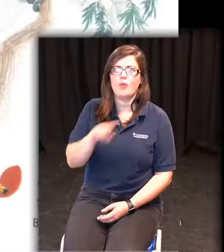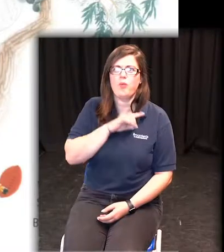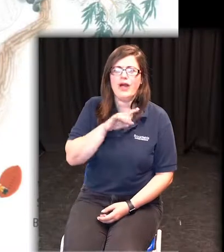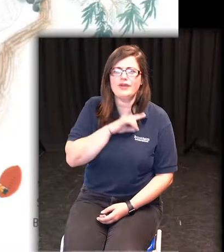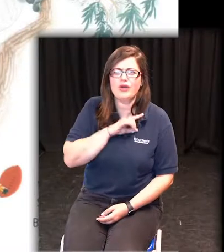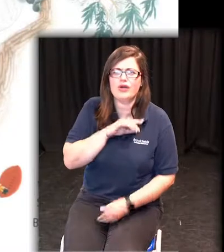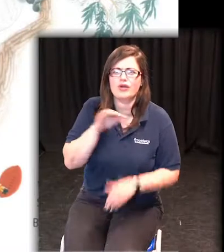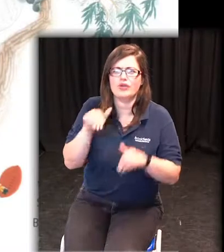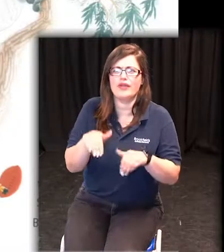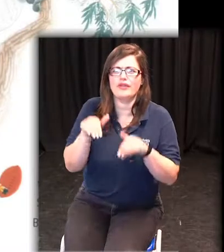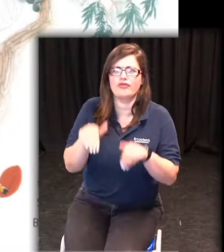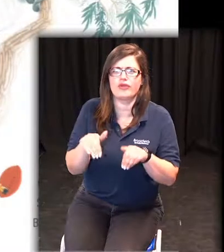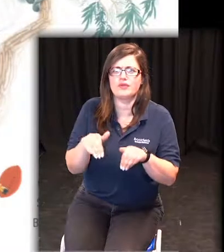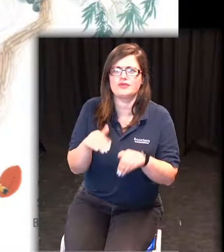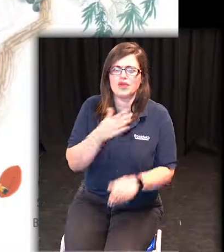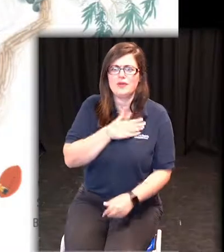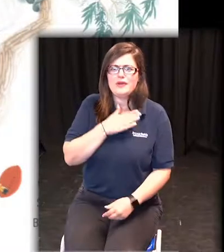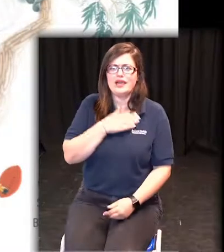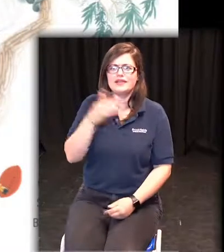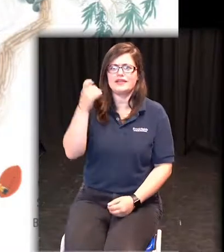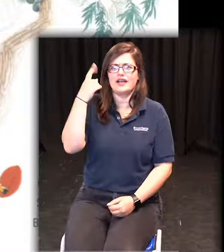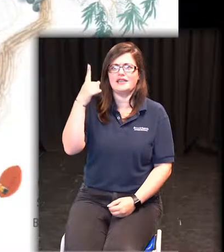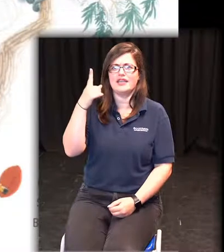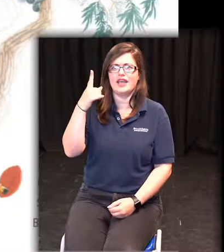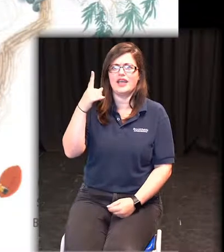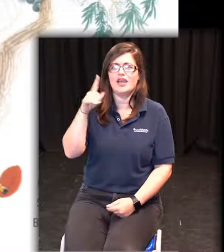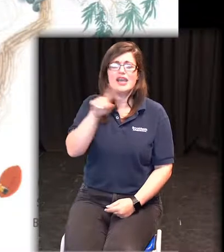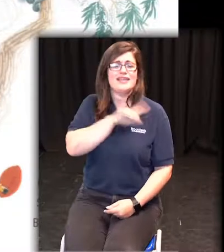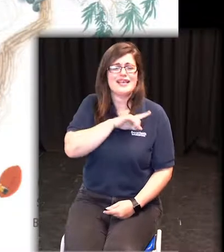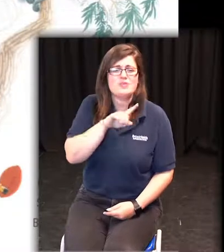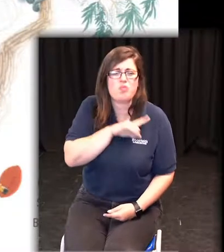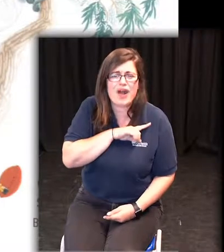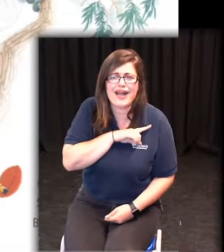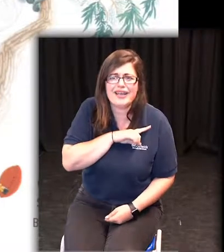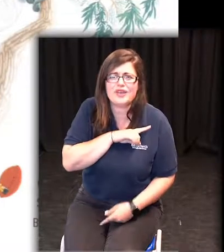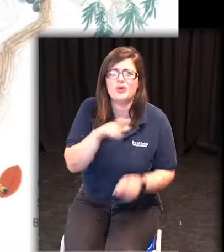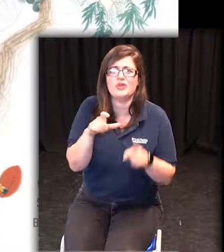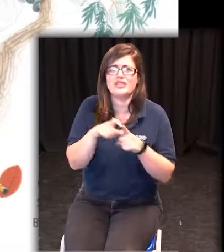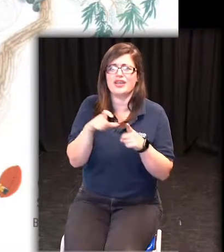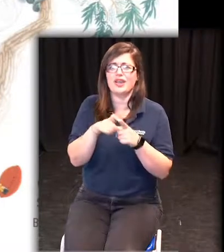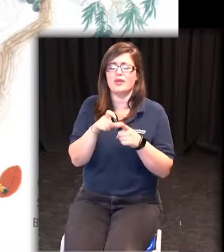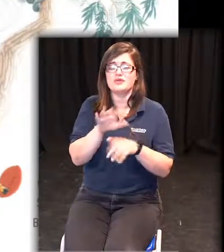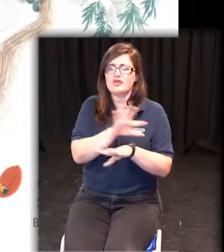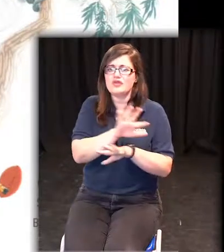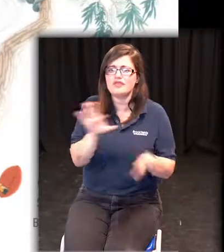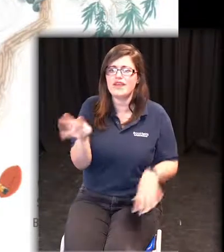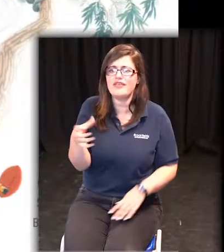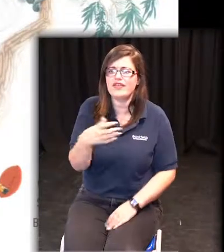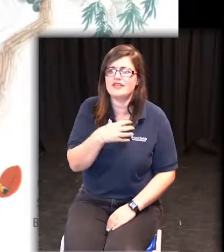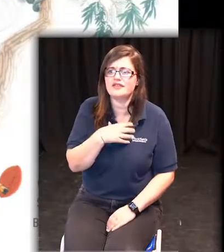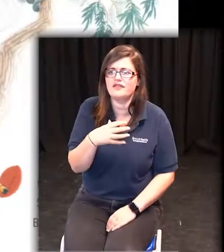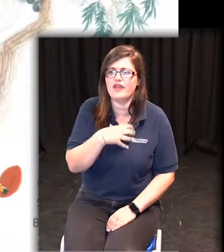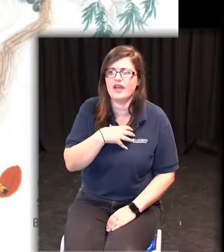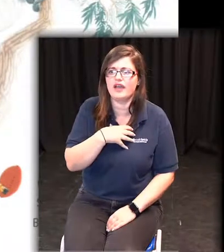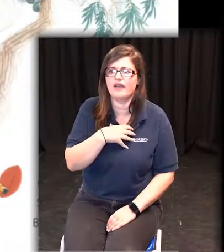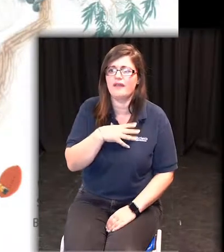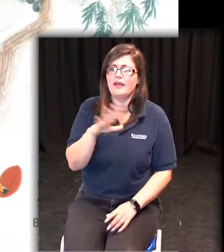"Why not?" cried the Roos, who liked the idea. "Yes, why?" called the Dingoes. "You've nothing to fear."